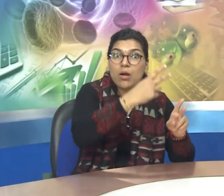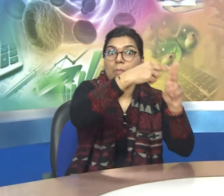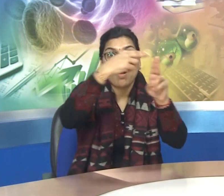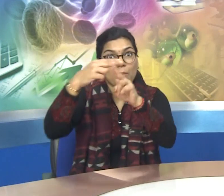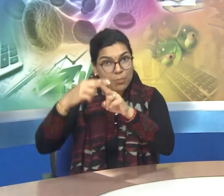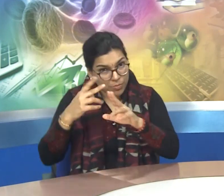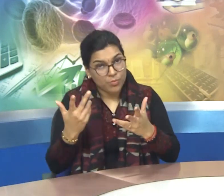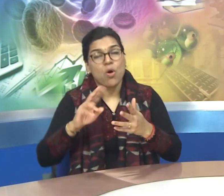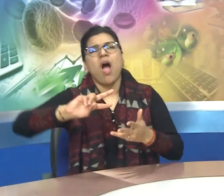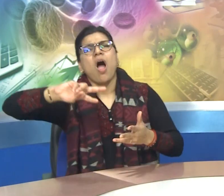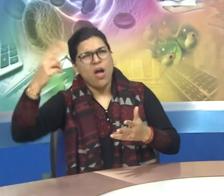geography, and the people.